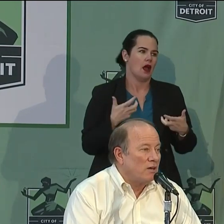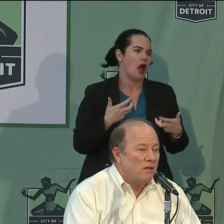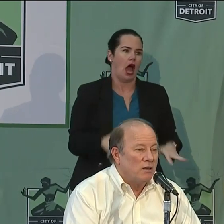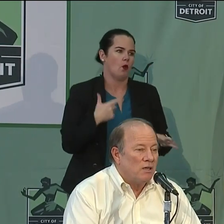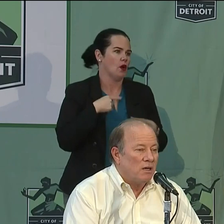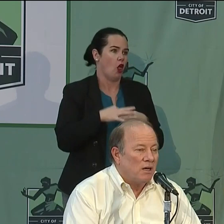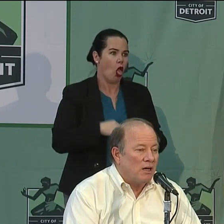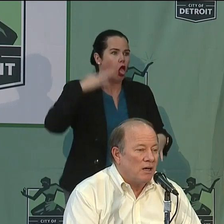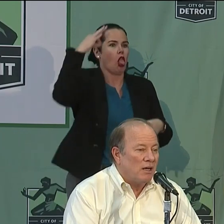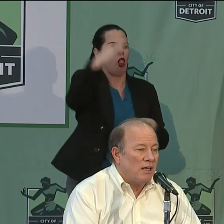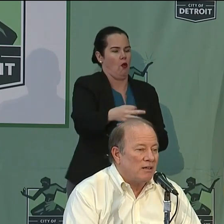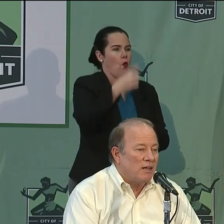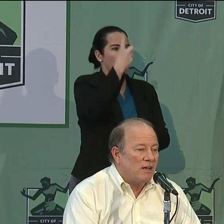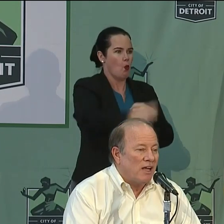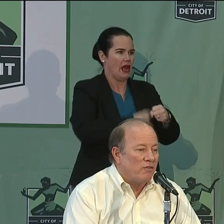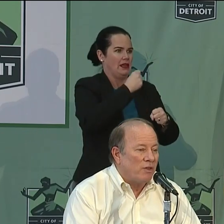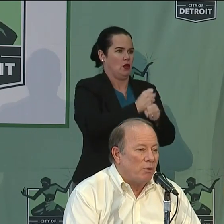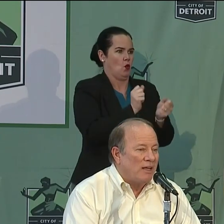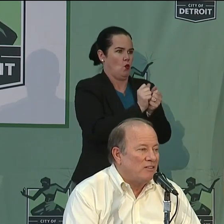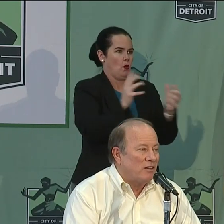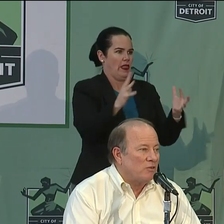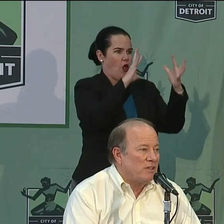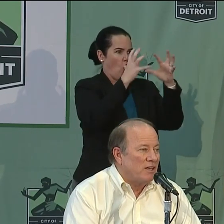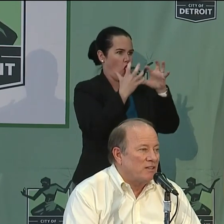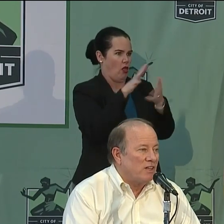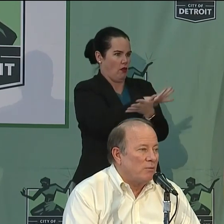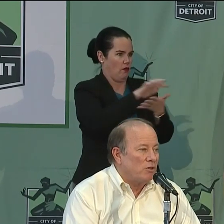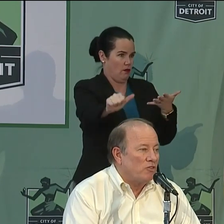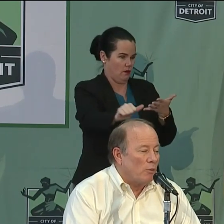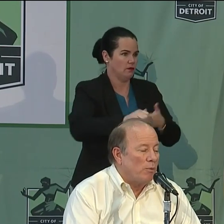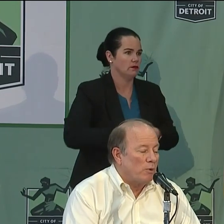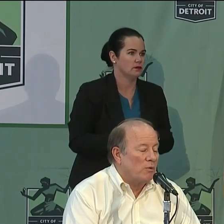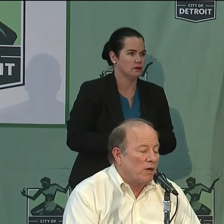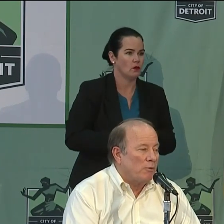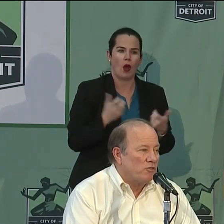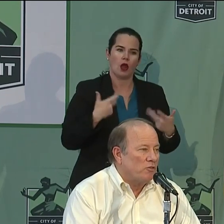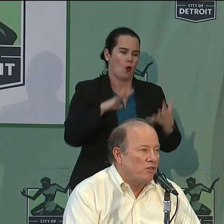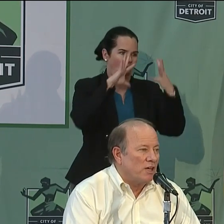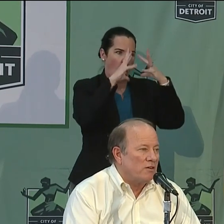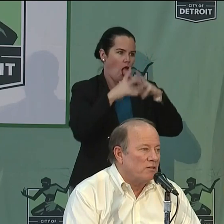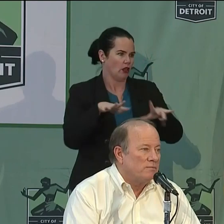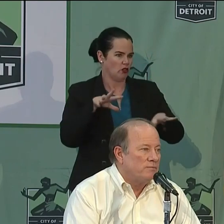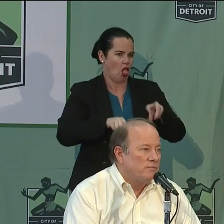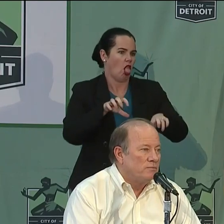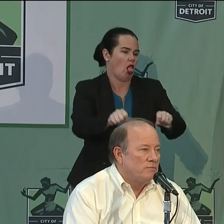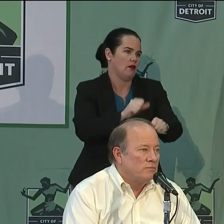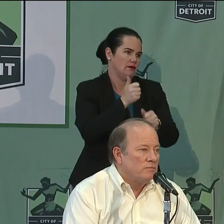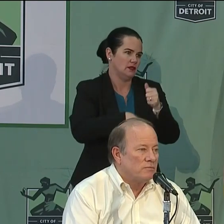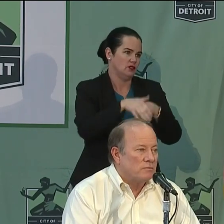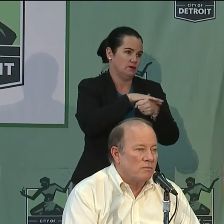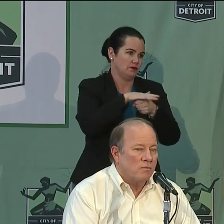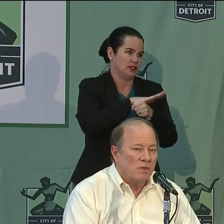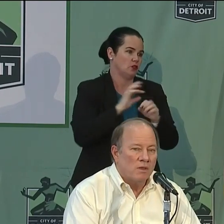year and have the blight start to retake this neighborhood, so I'm hoping we're going to come up with a solution together. Okay, thank